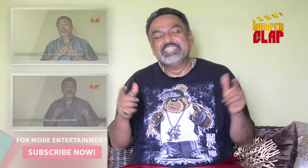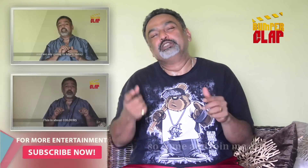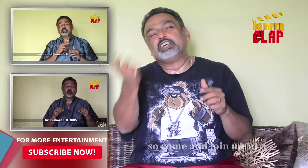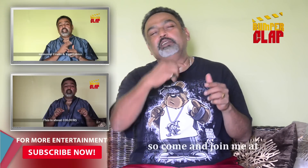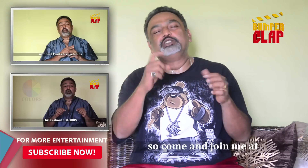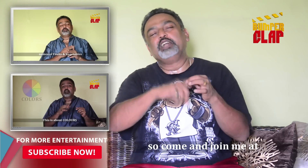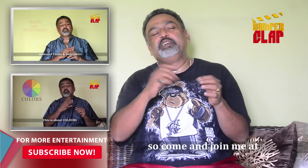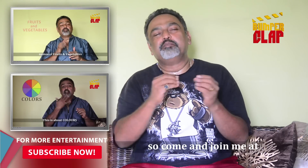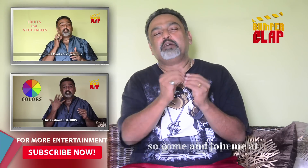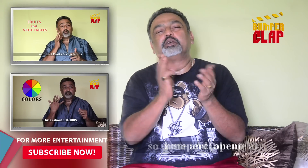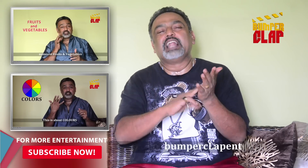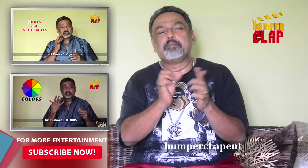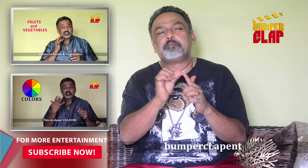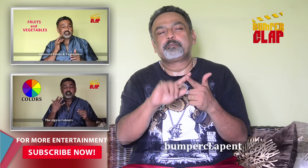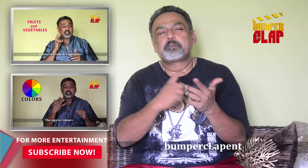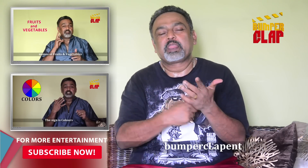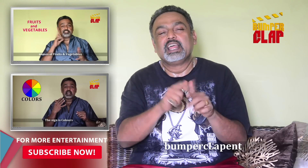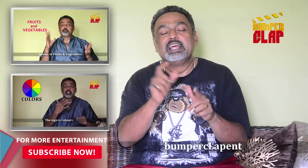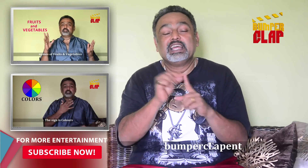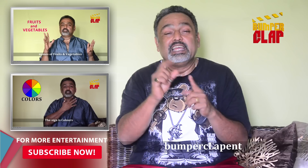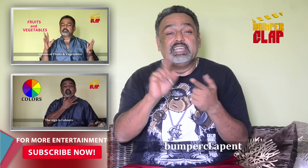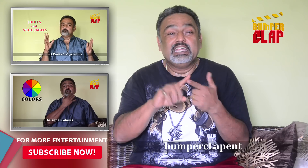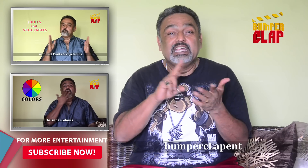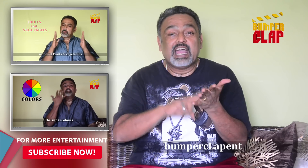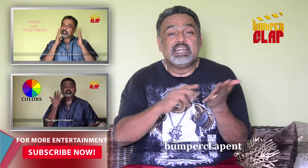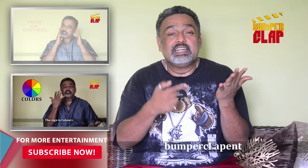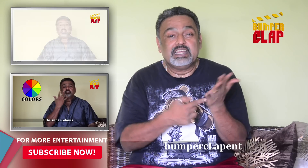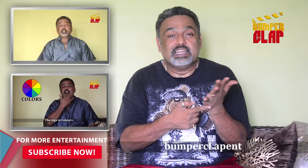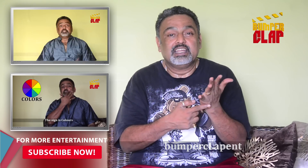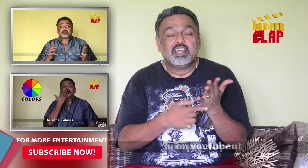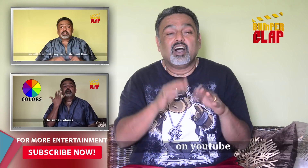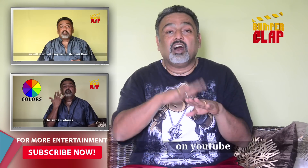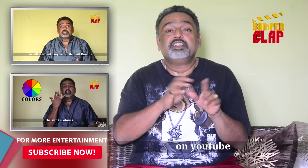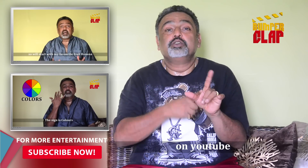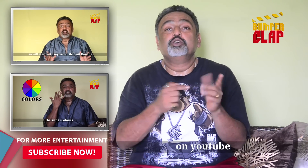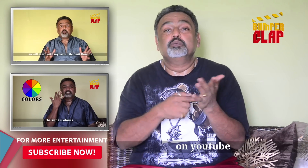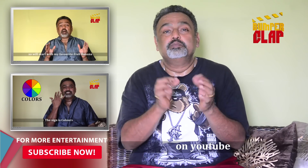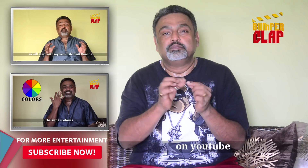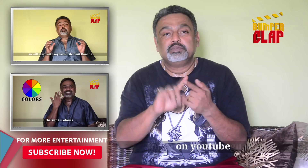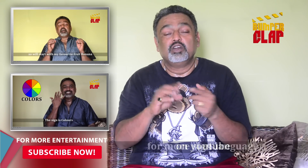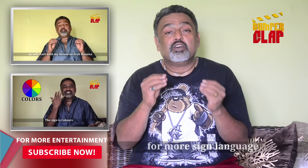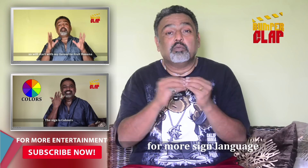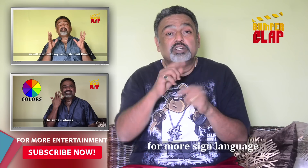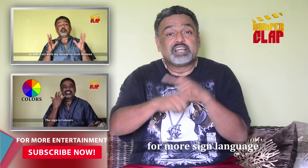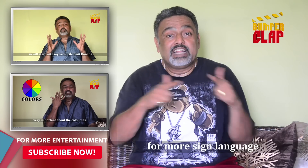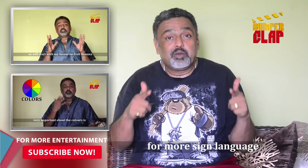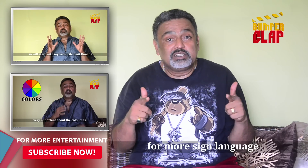So come and join me on Bumper Clap, E-N-T, on YouTube. For more sign language,